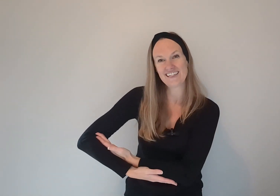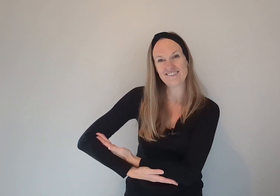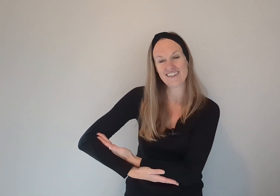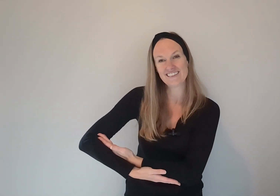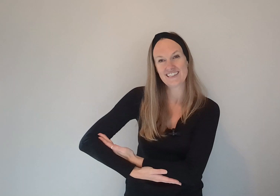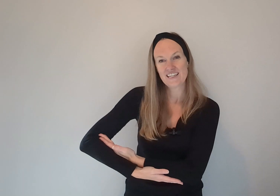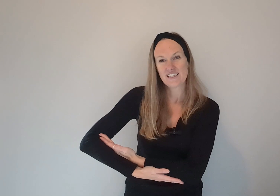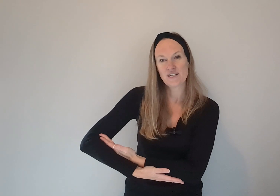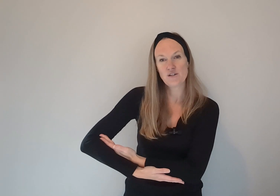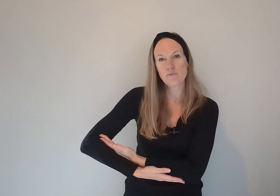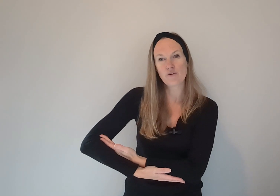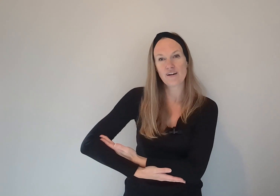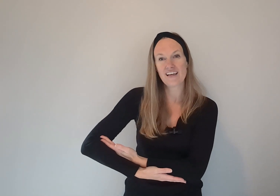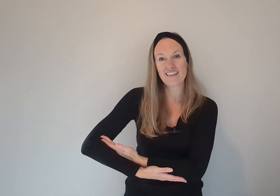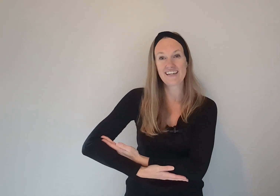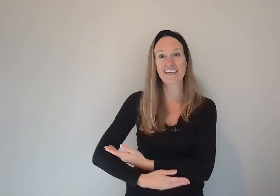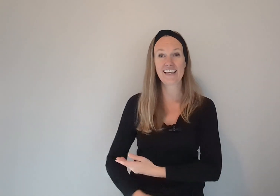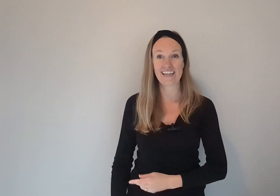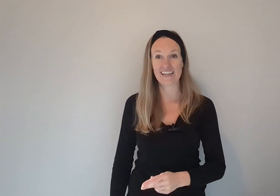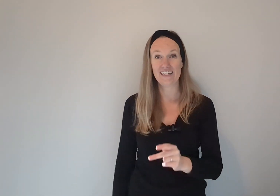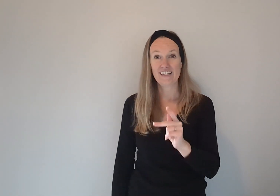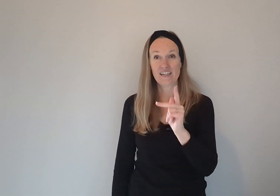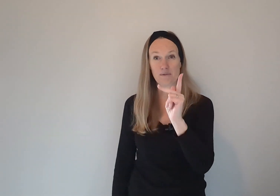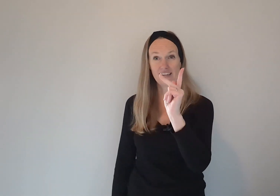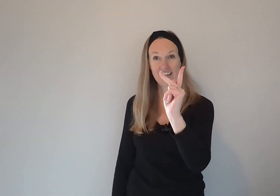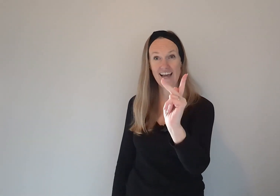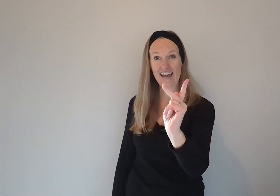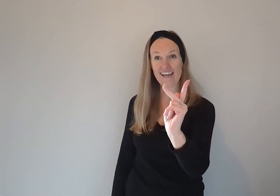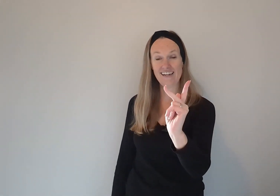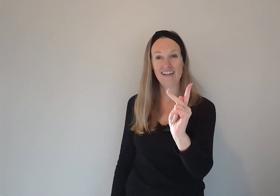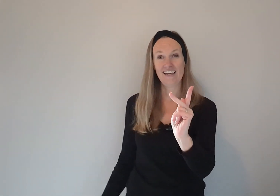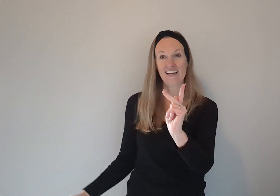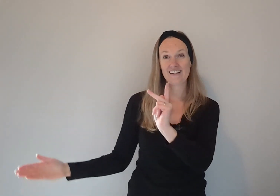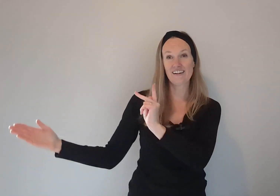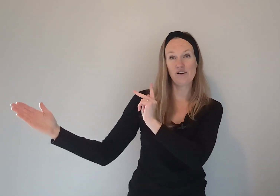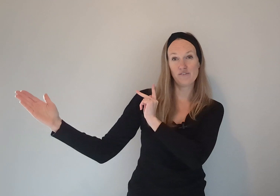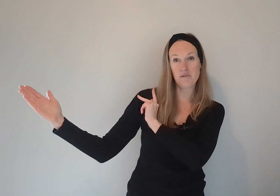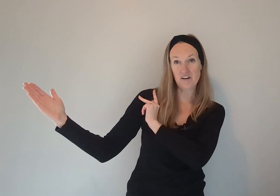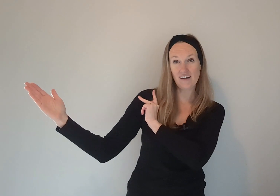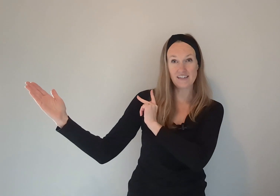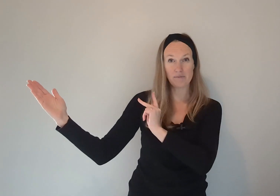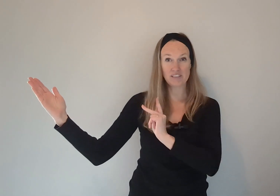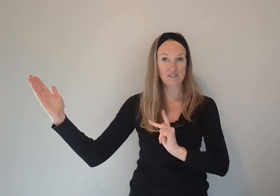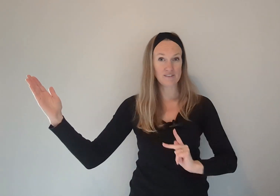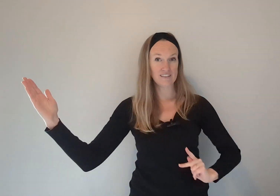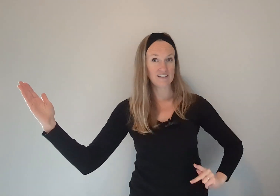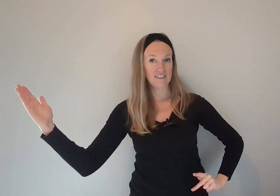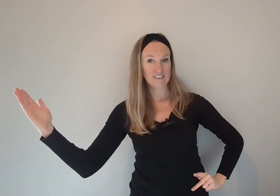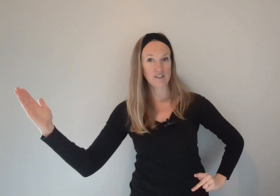an infant. The newborn, and then king. You make a K, and you're going to go from your non-dominant shoulder, showing